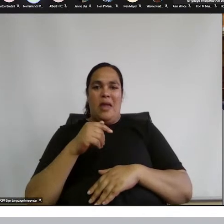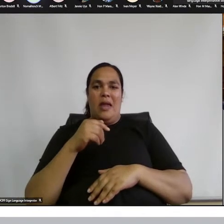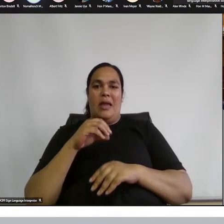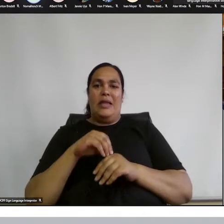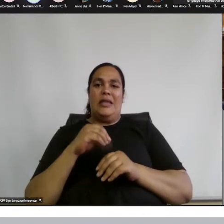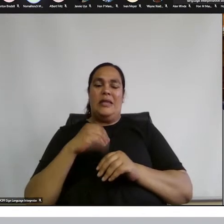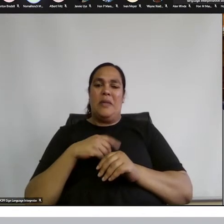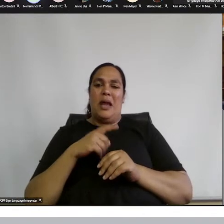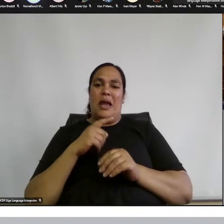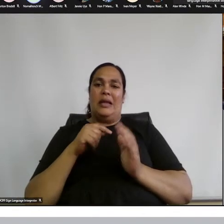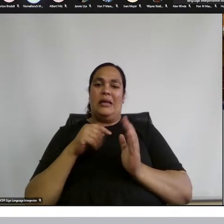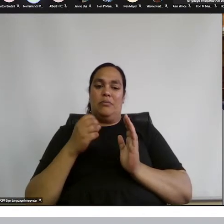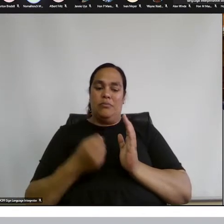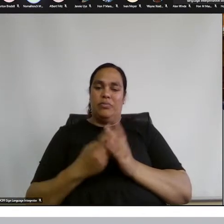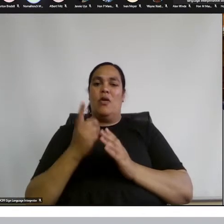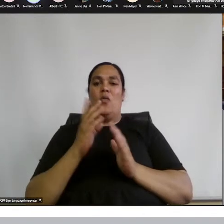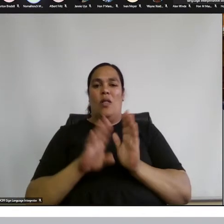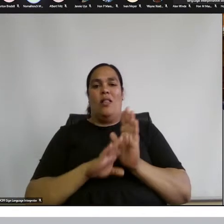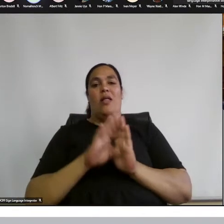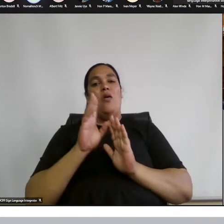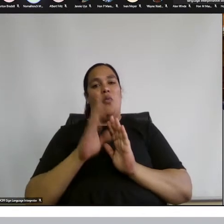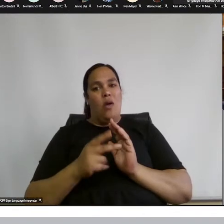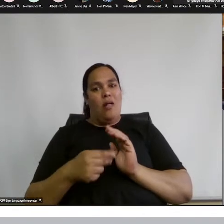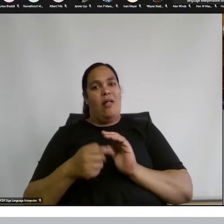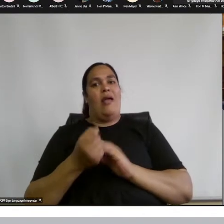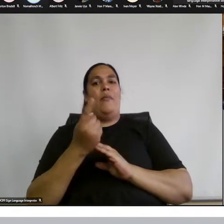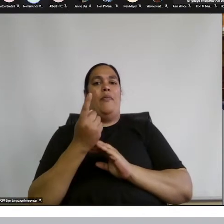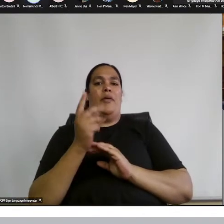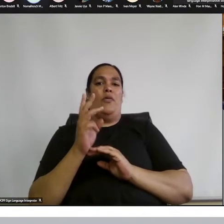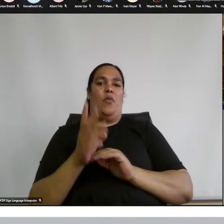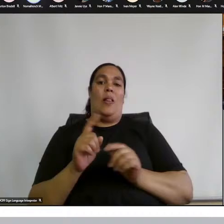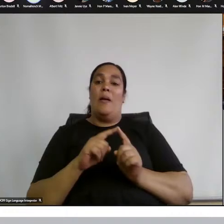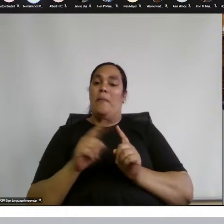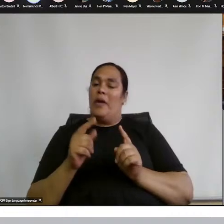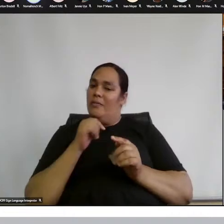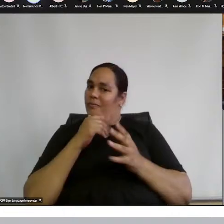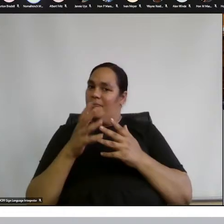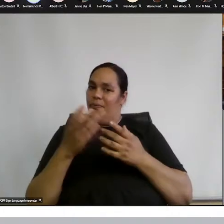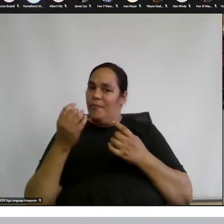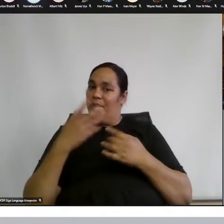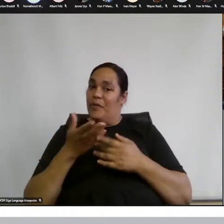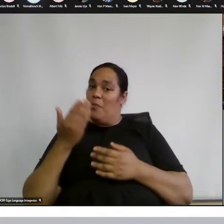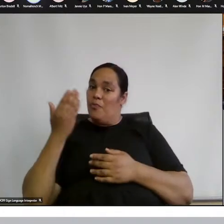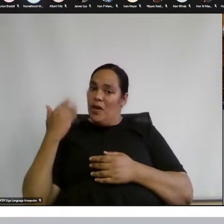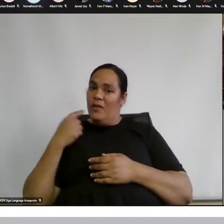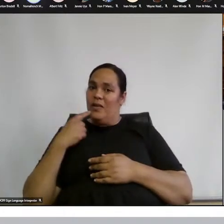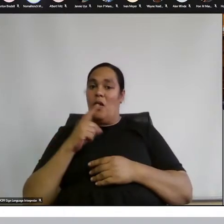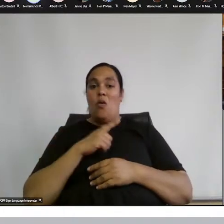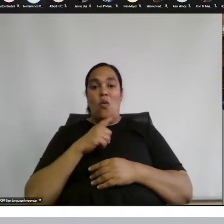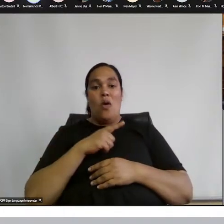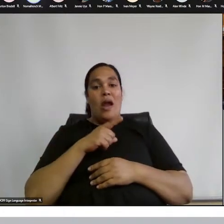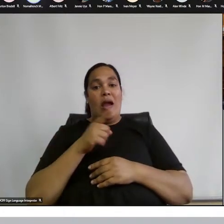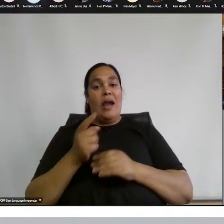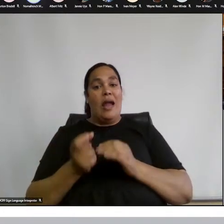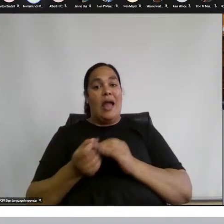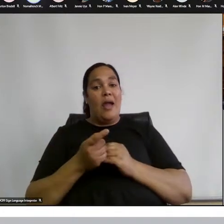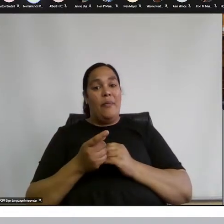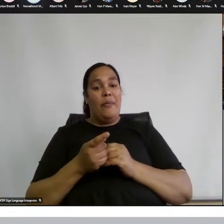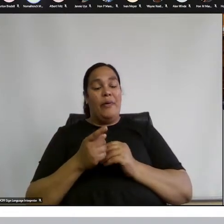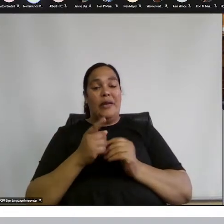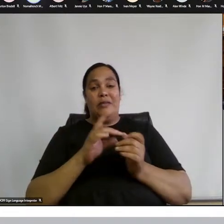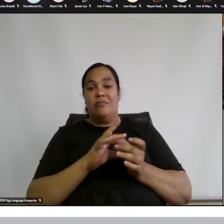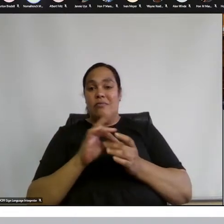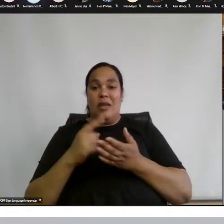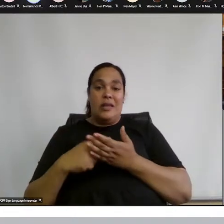term that it will rise. It is going to happen. But as I indicated previously, that the reason that we ended up not